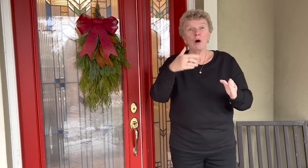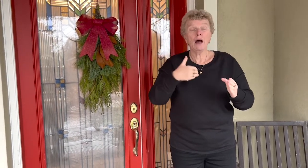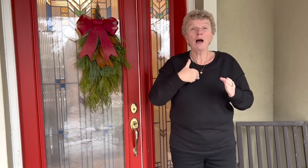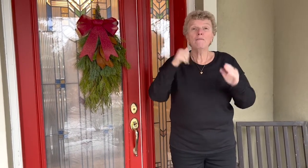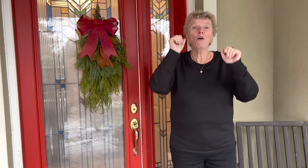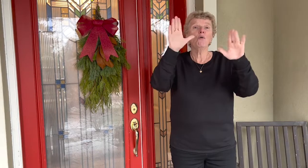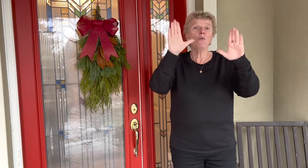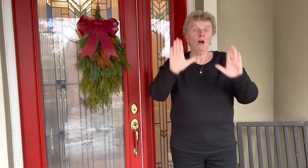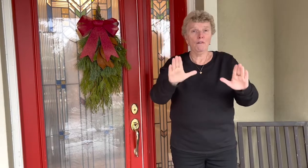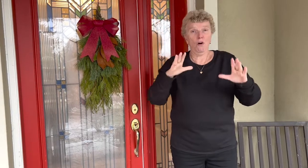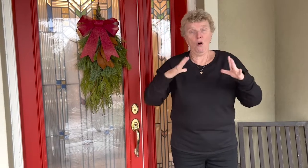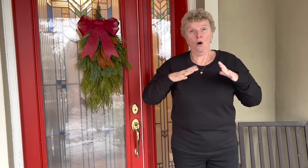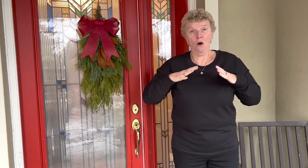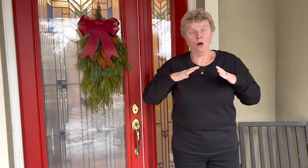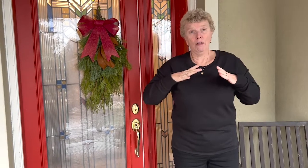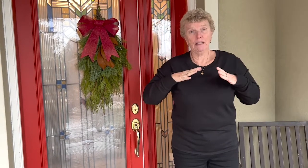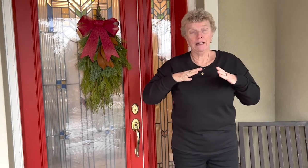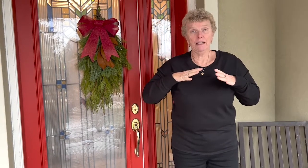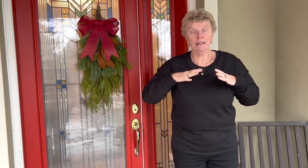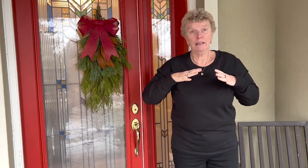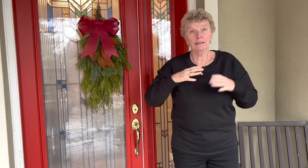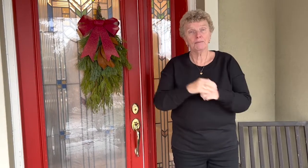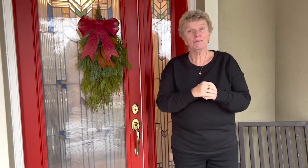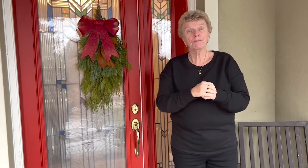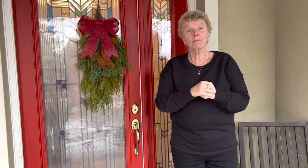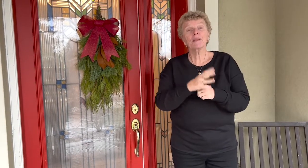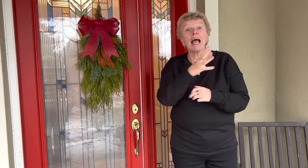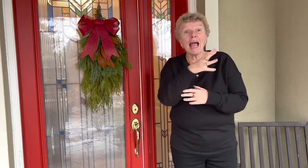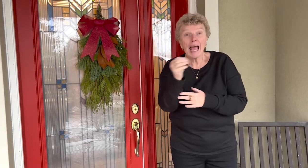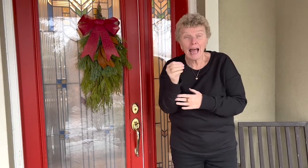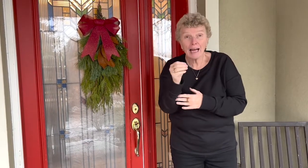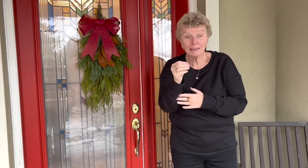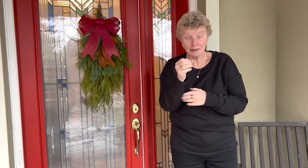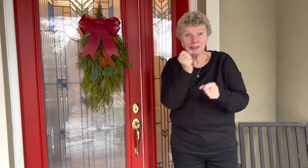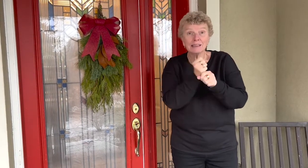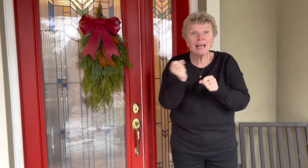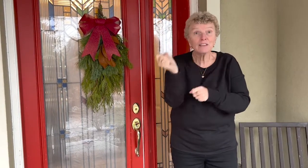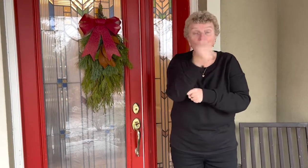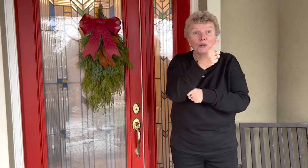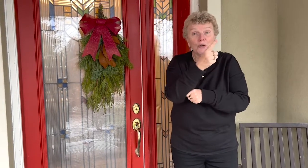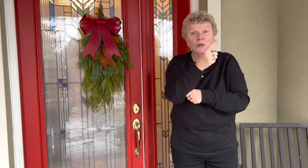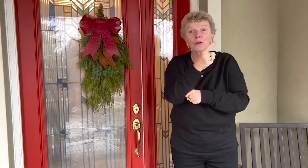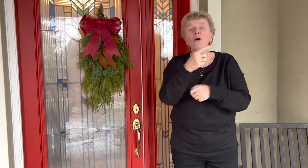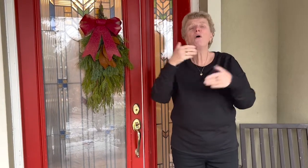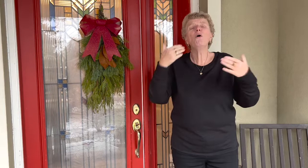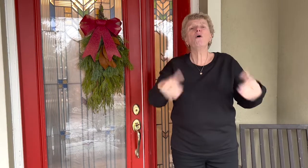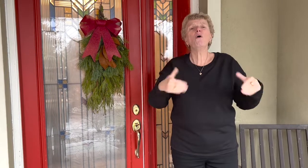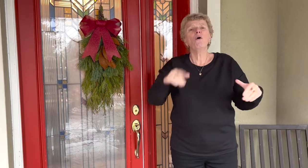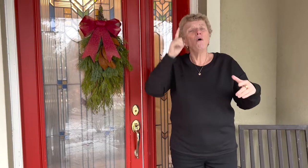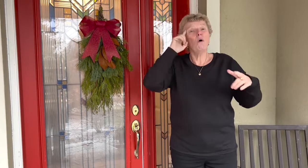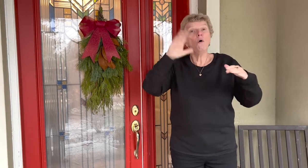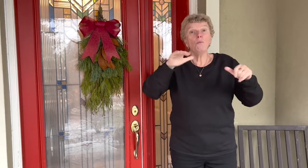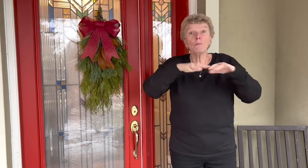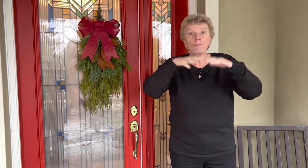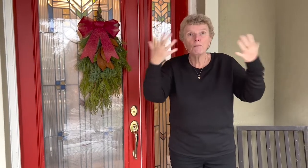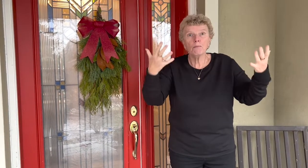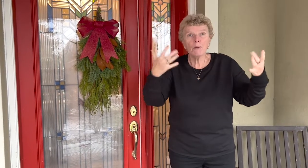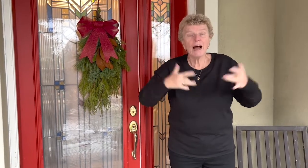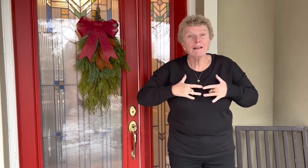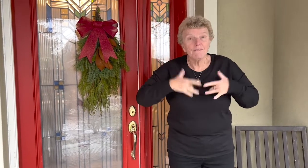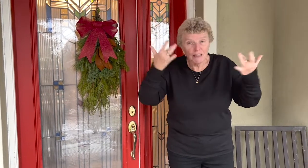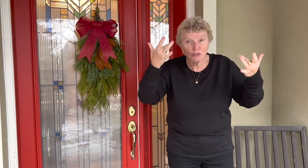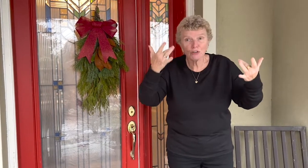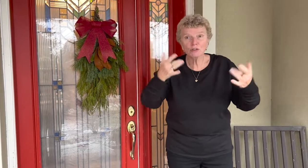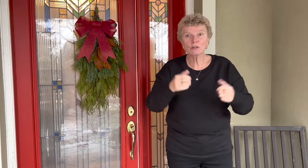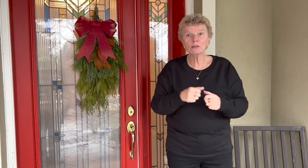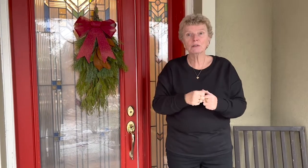we hope you have a wonderful, wonderful holiday. And next year, let's